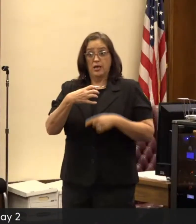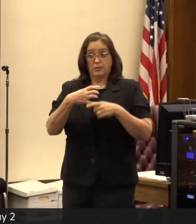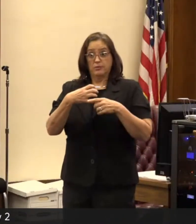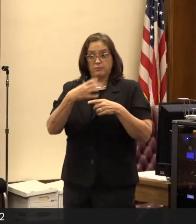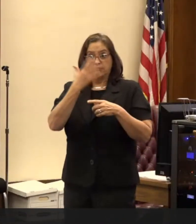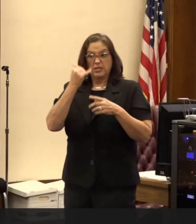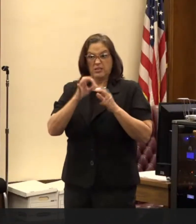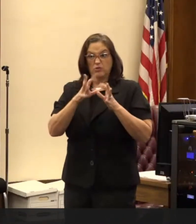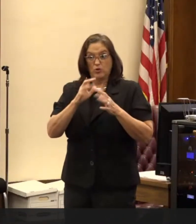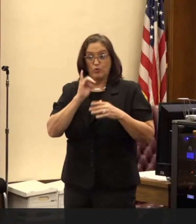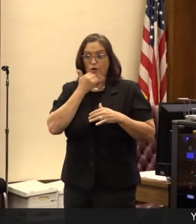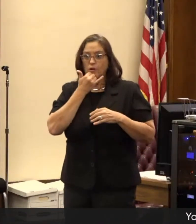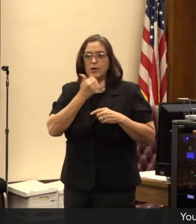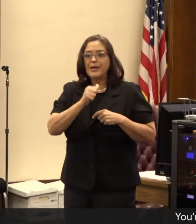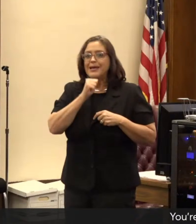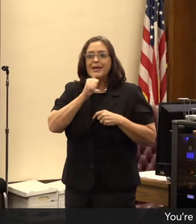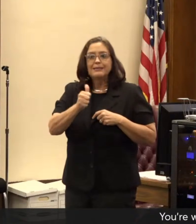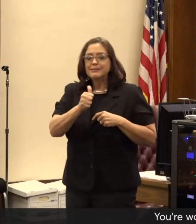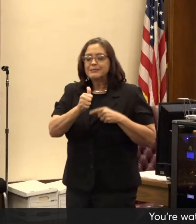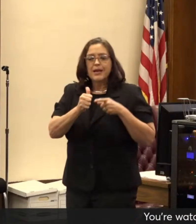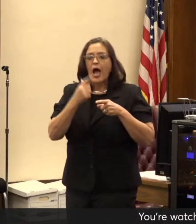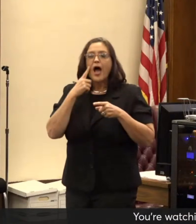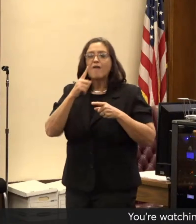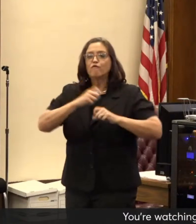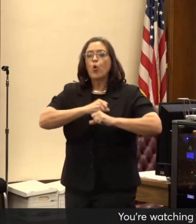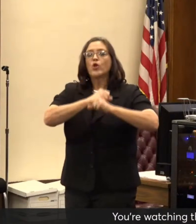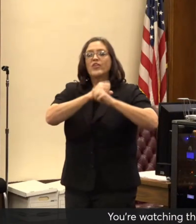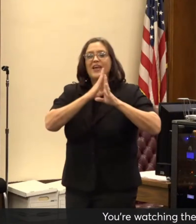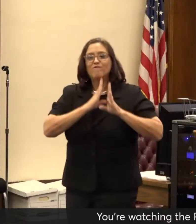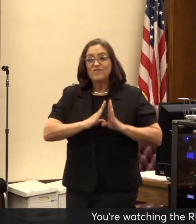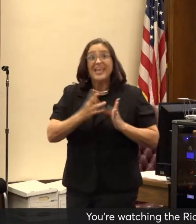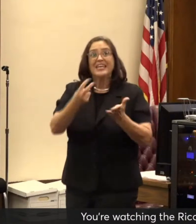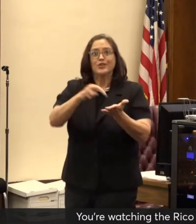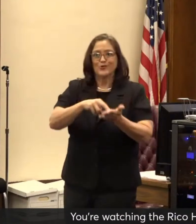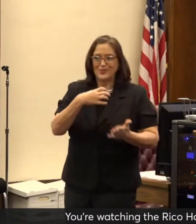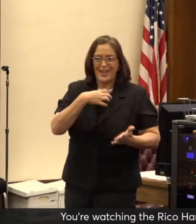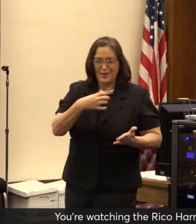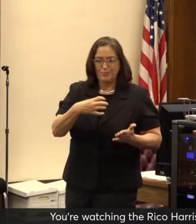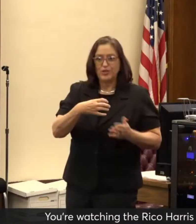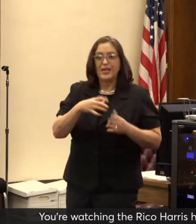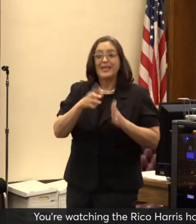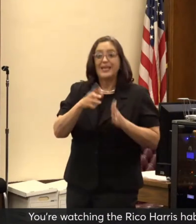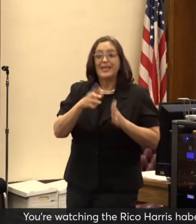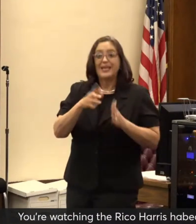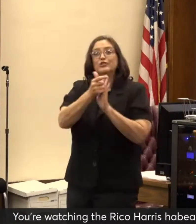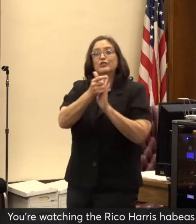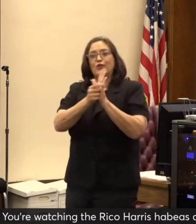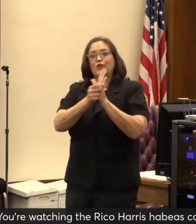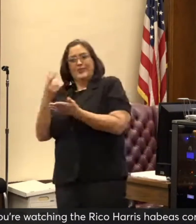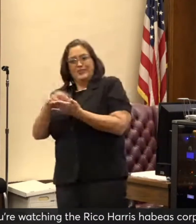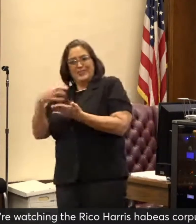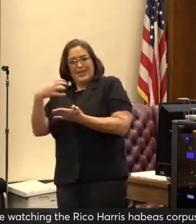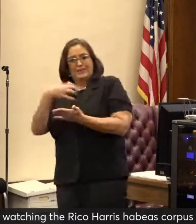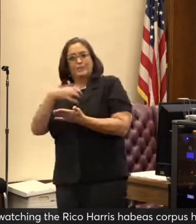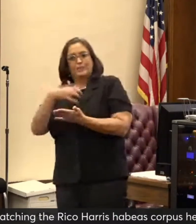it's not for the defendant to object, correct? It would be the attorney who stands up and objects.